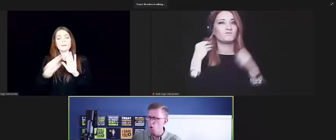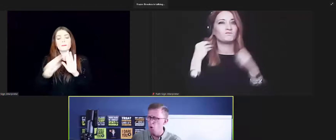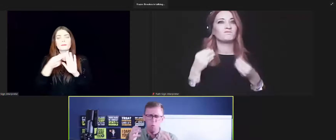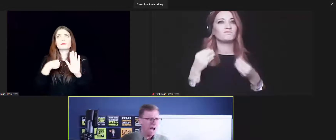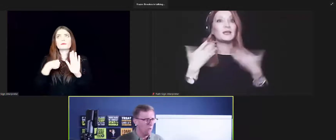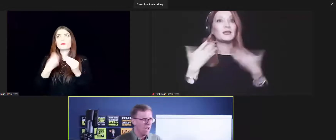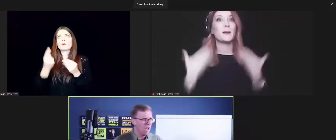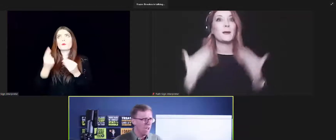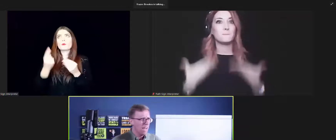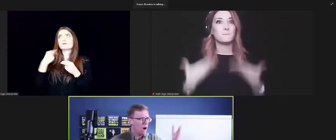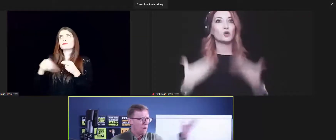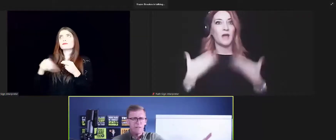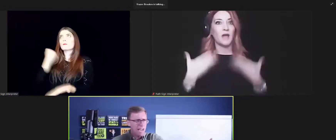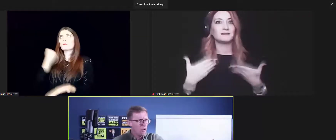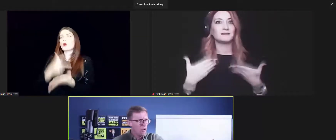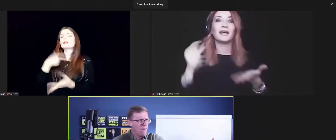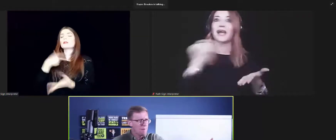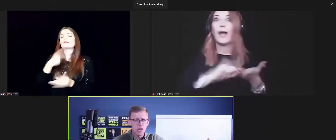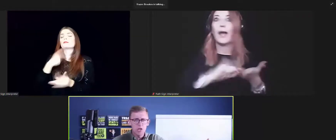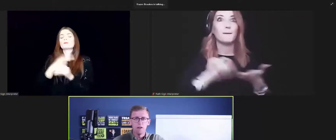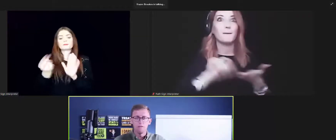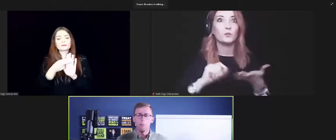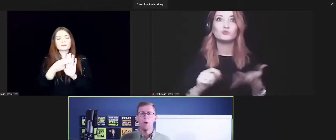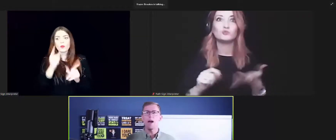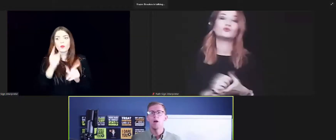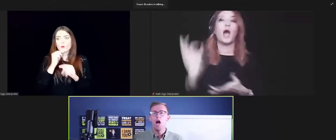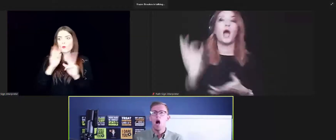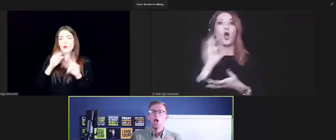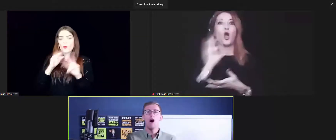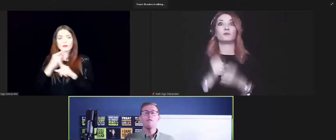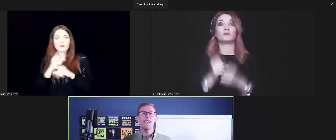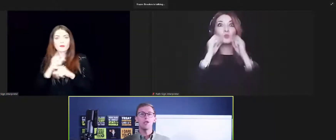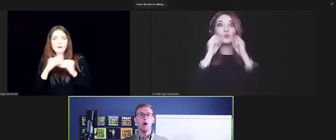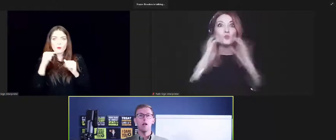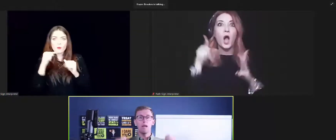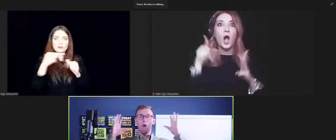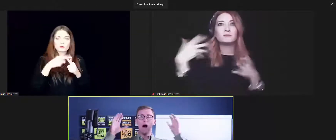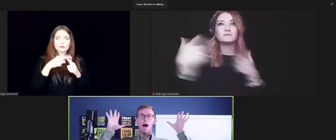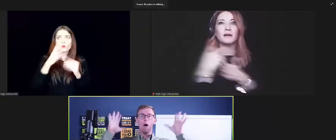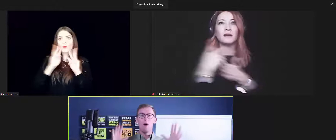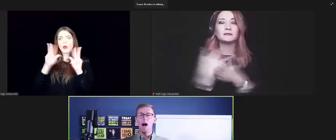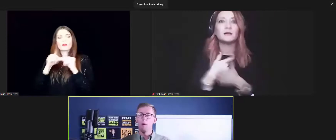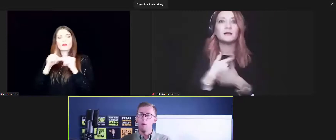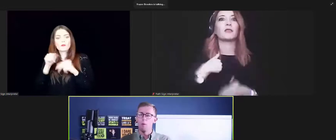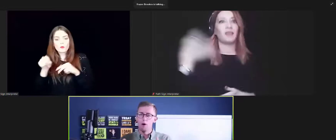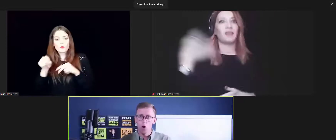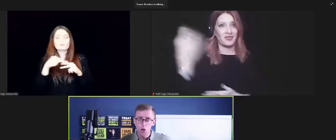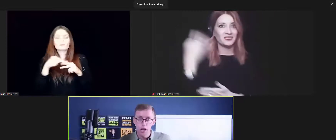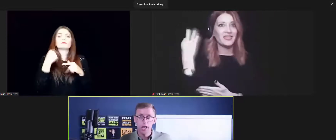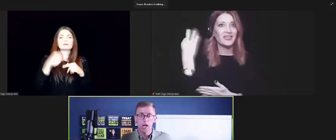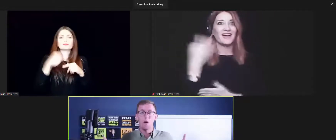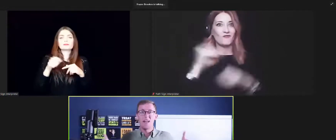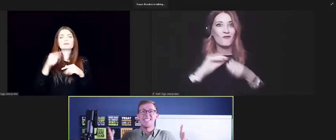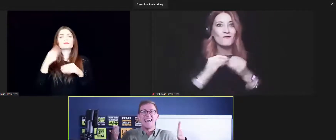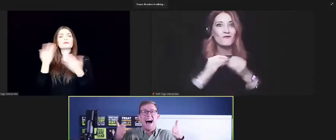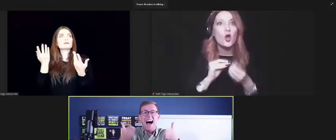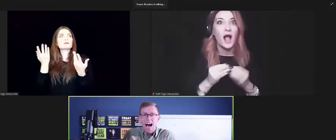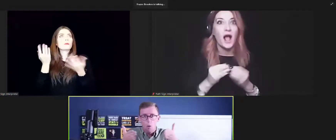or wow, how haven't I thought of that myself? All right. A lot of it is going to be wow, but we're also going to go into